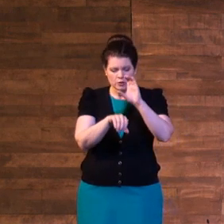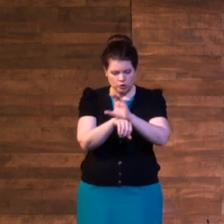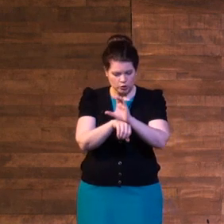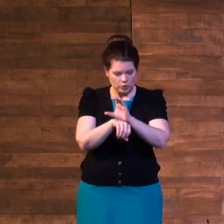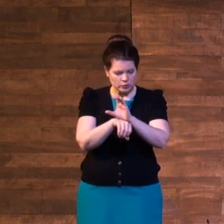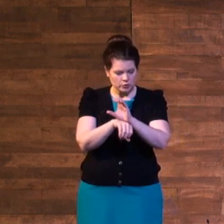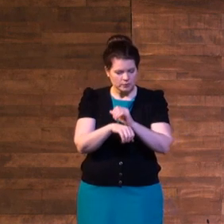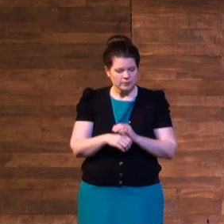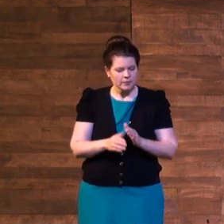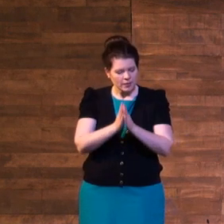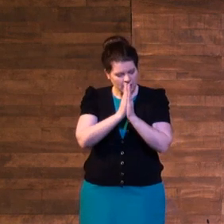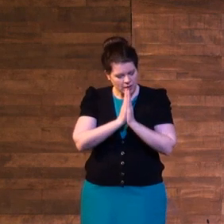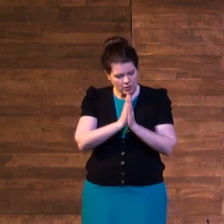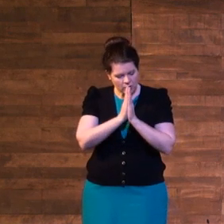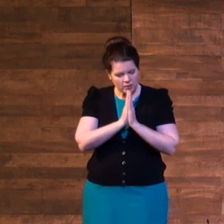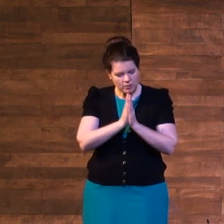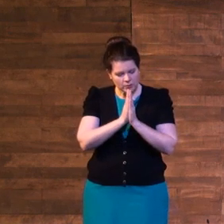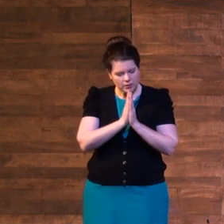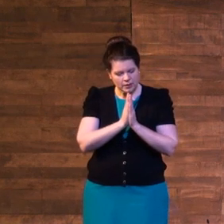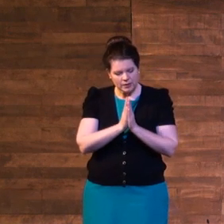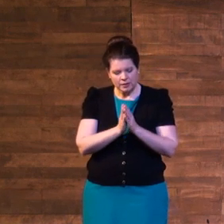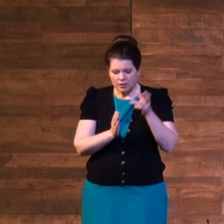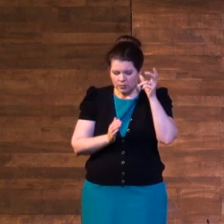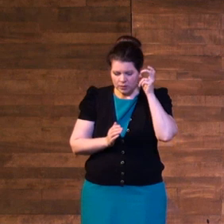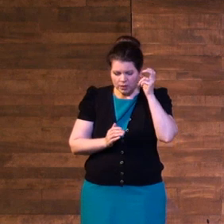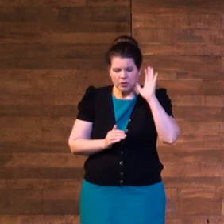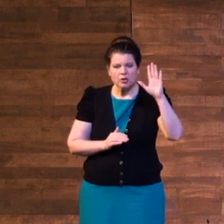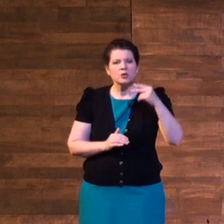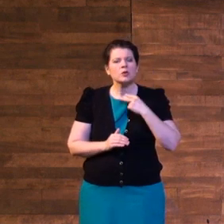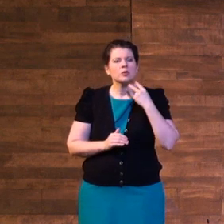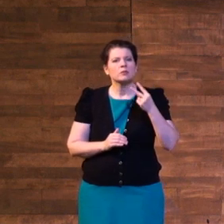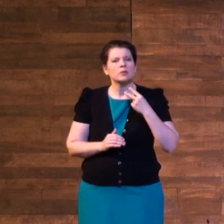Help us to hear your voice and know it's you because we heard it so often.